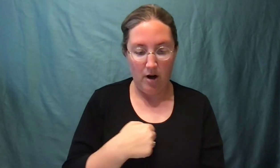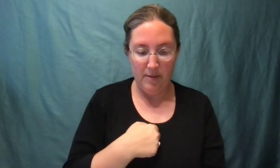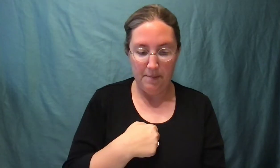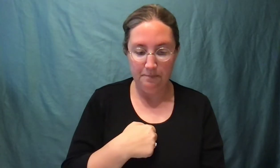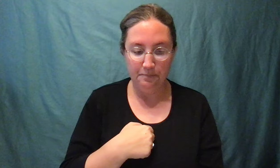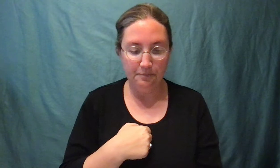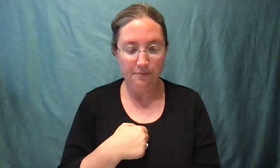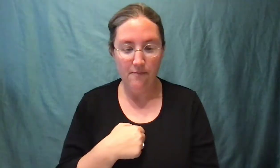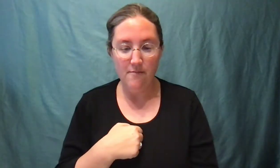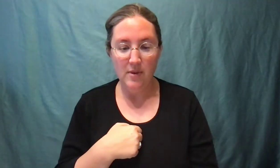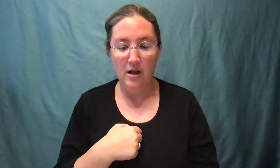common.